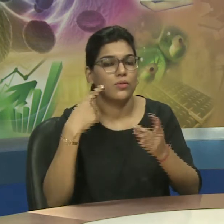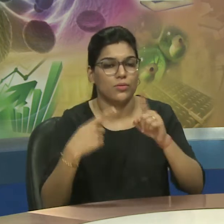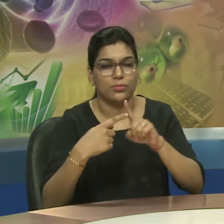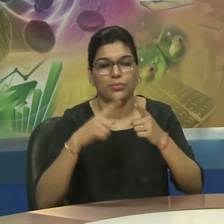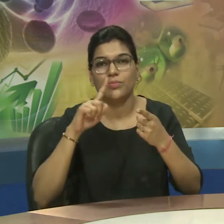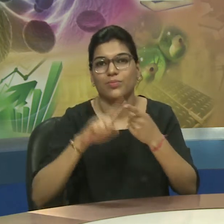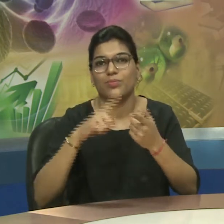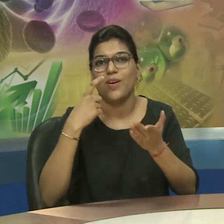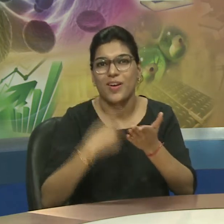insurance company,